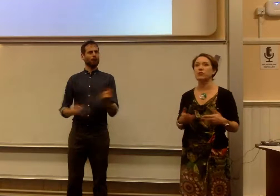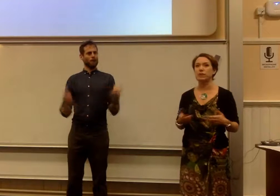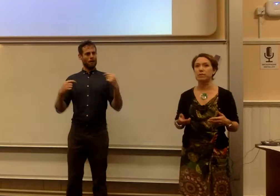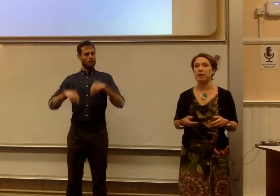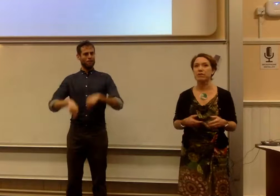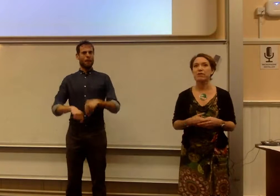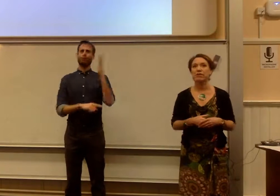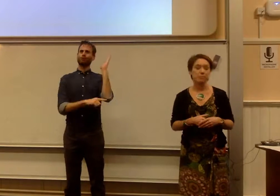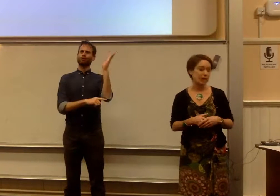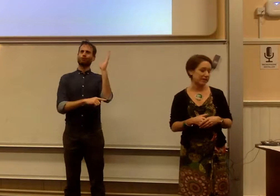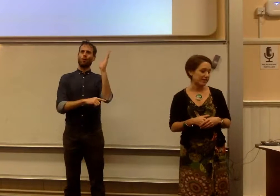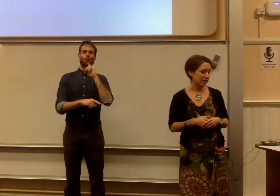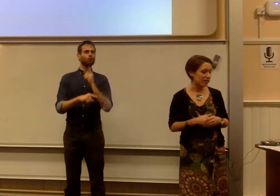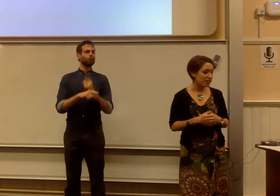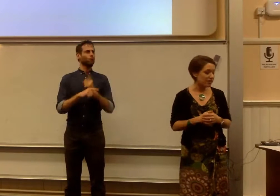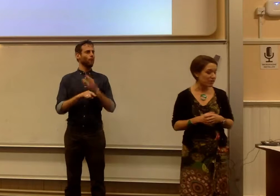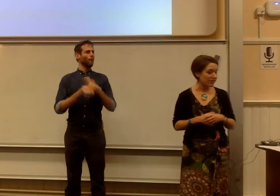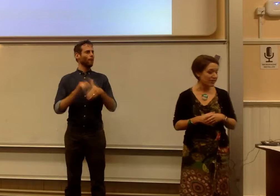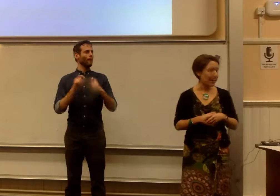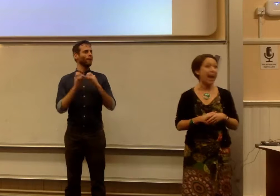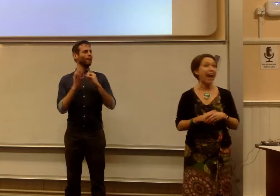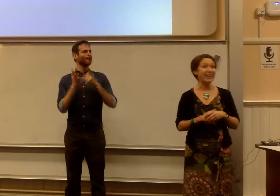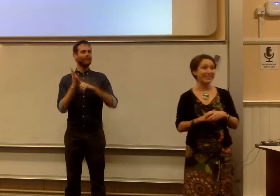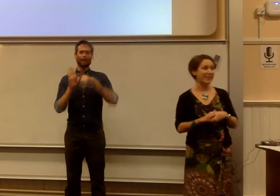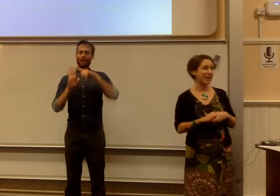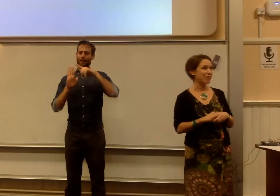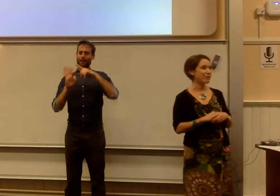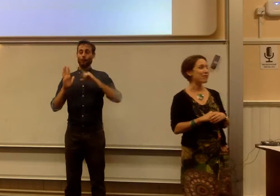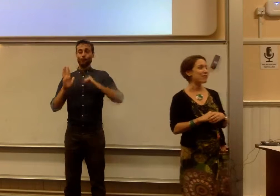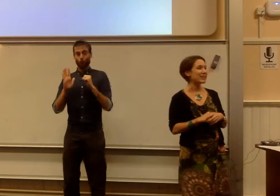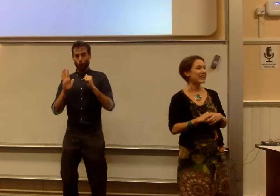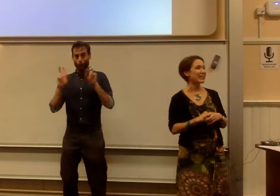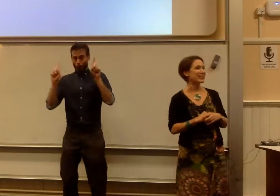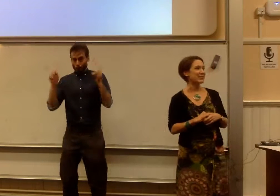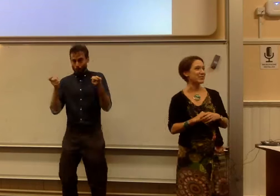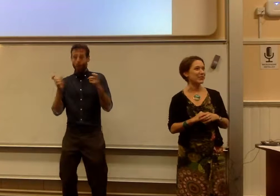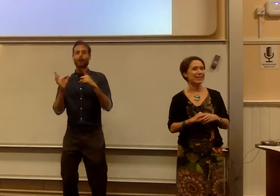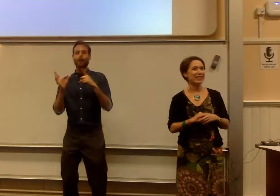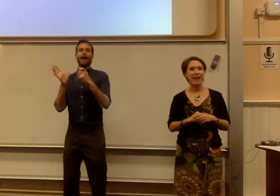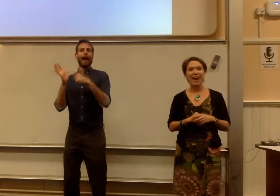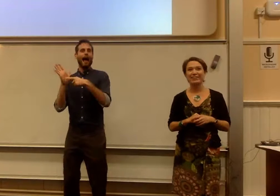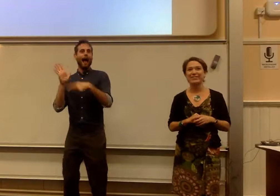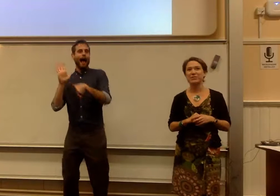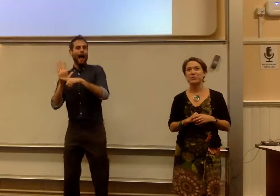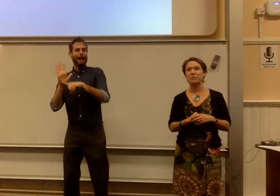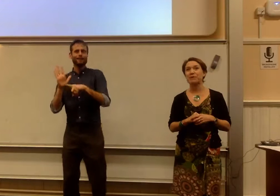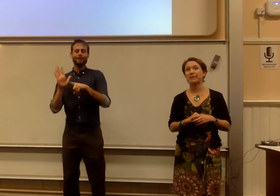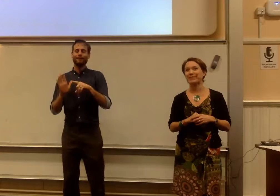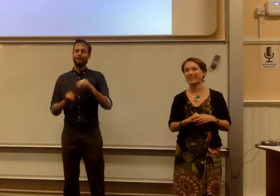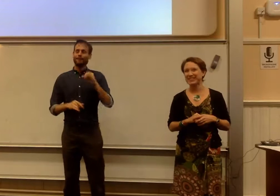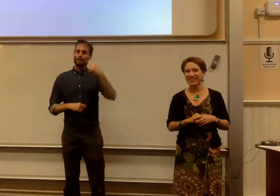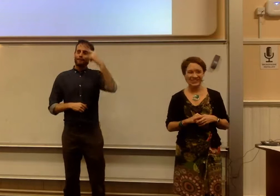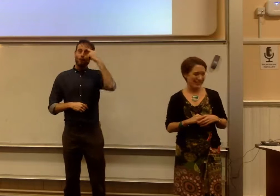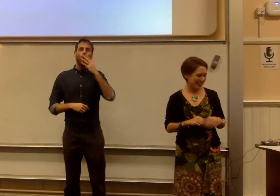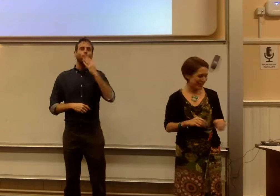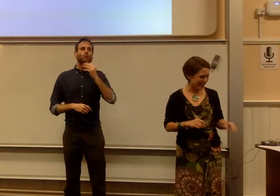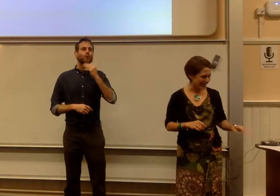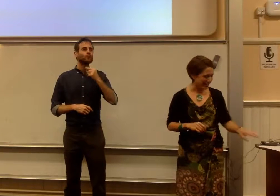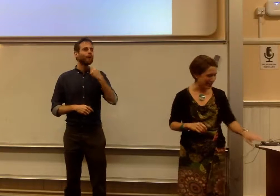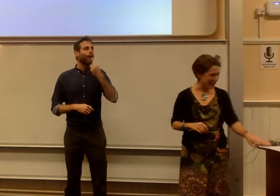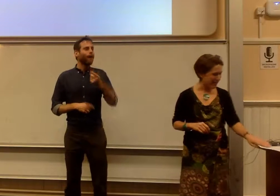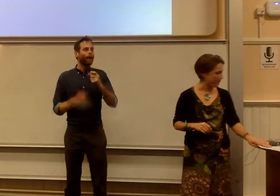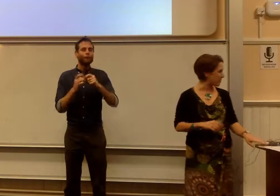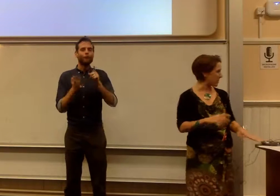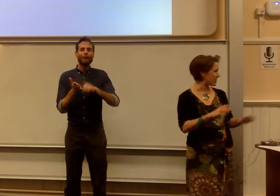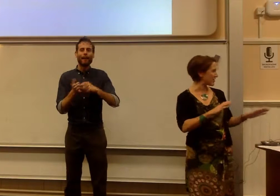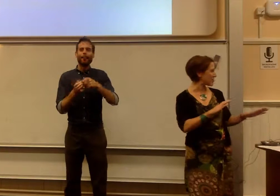lecture talking about the BSL Scotland Act. We all have to get used to calling it the Act and not the bill. So